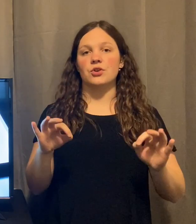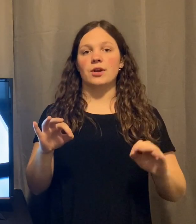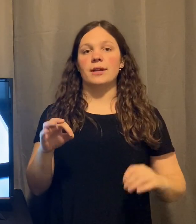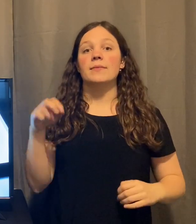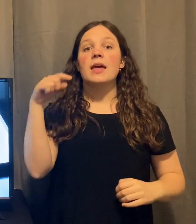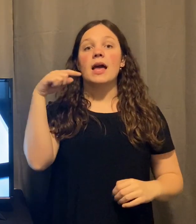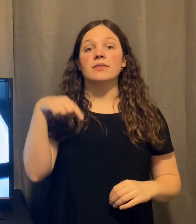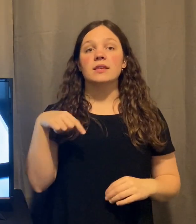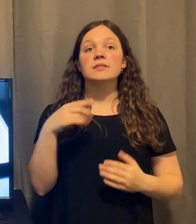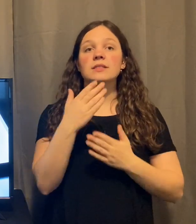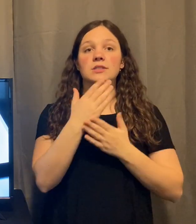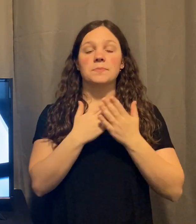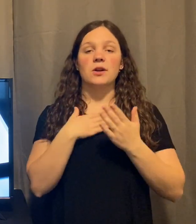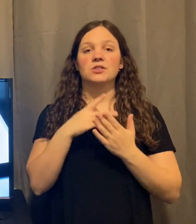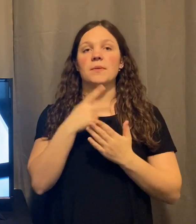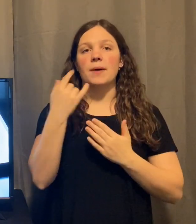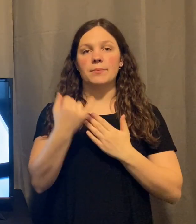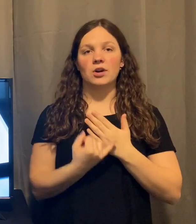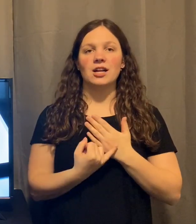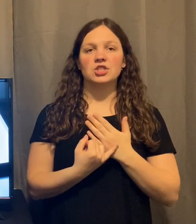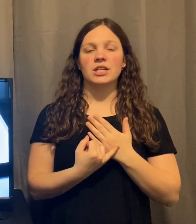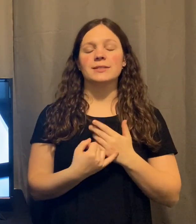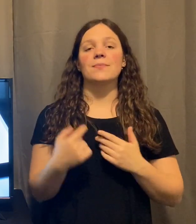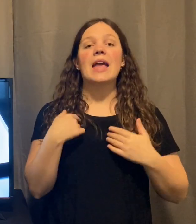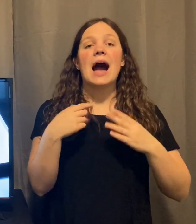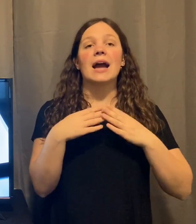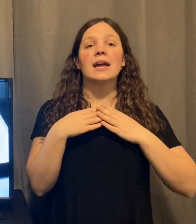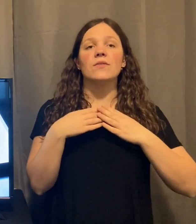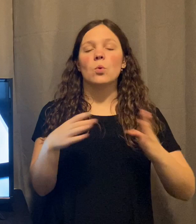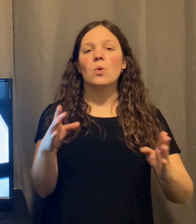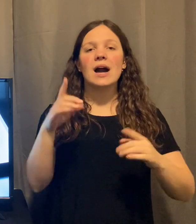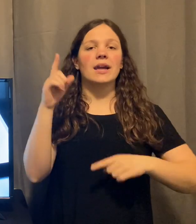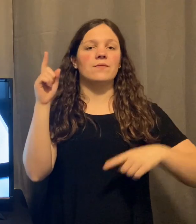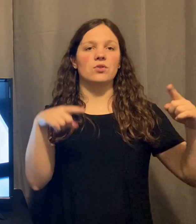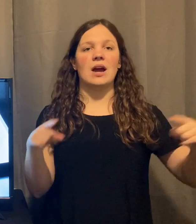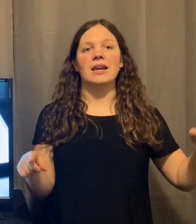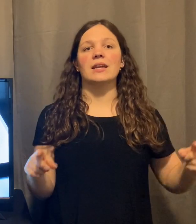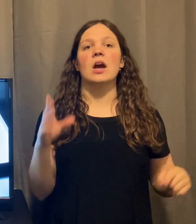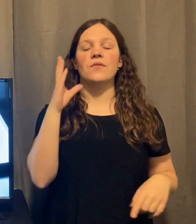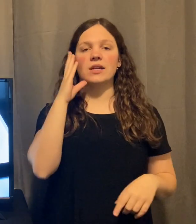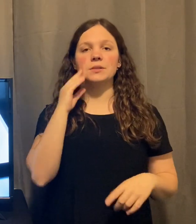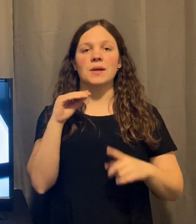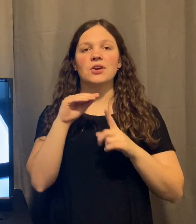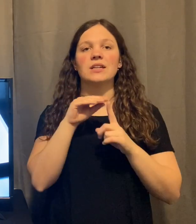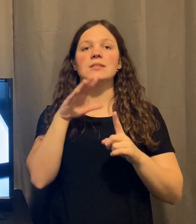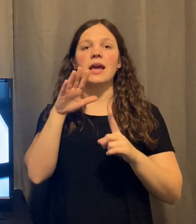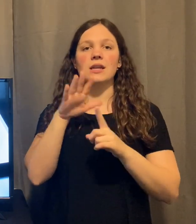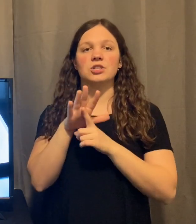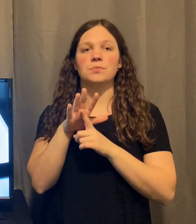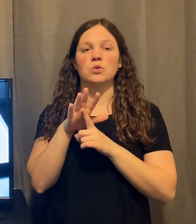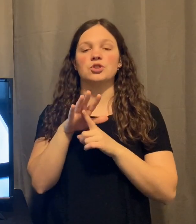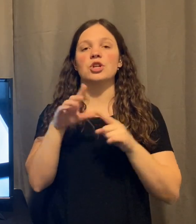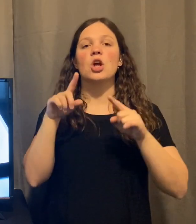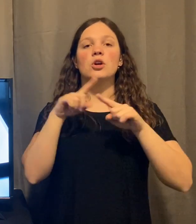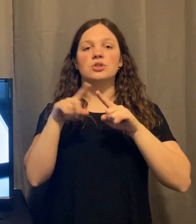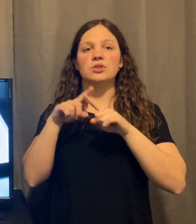degree, and this is part of my project. I have a wide variety of experience and exposure to